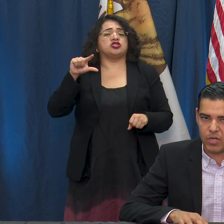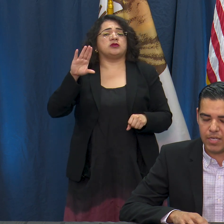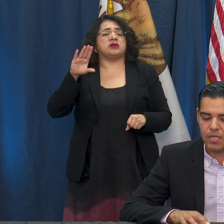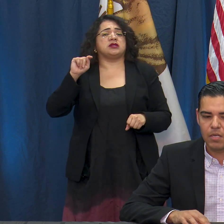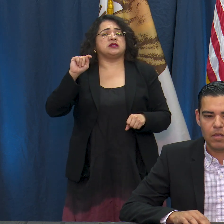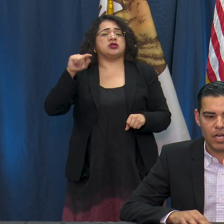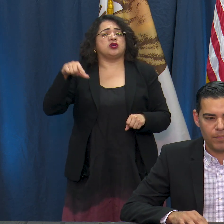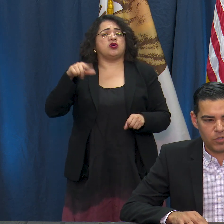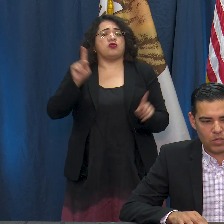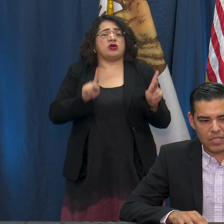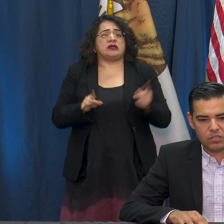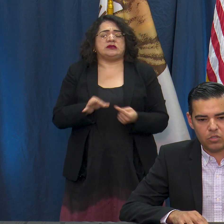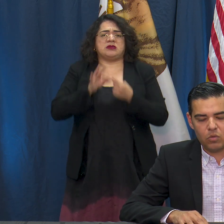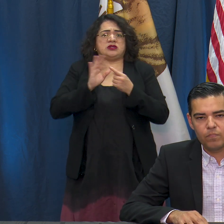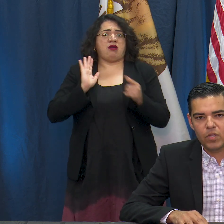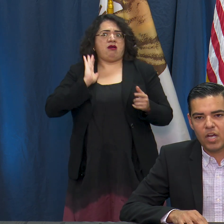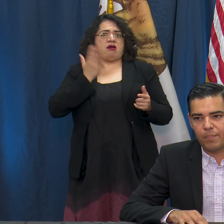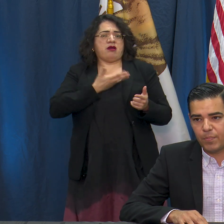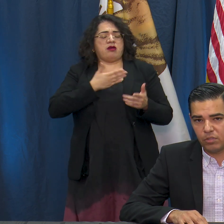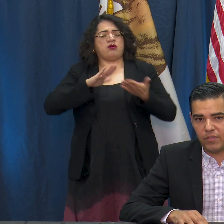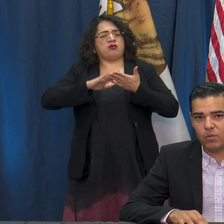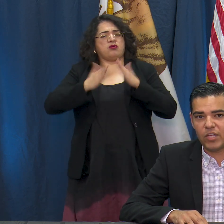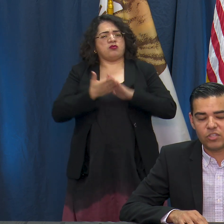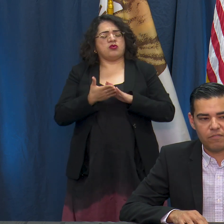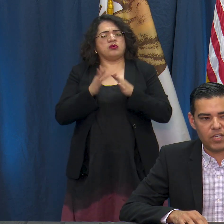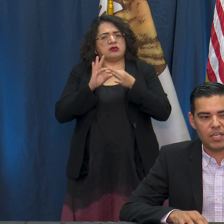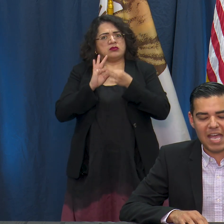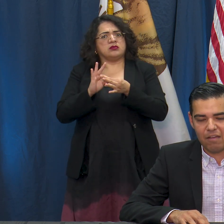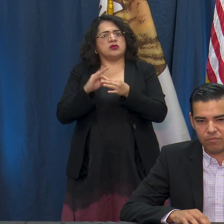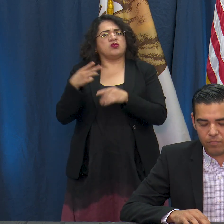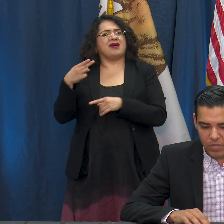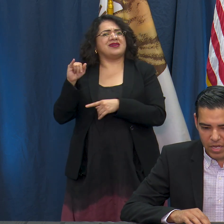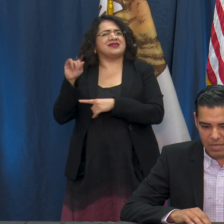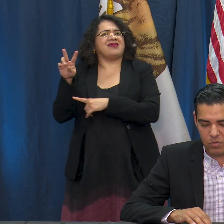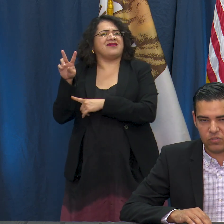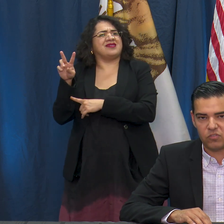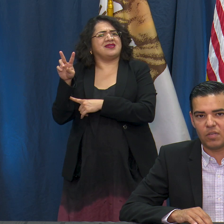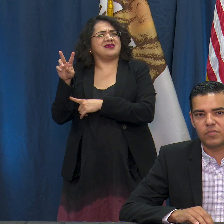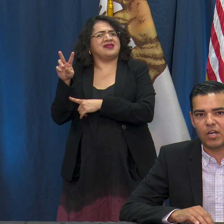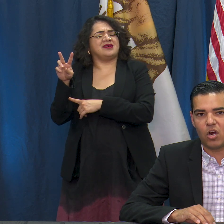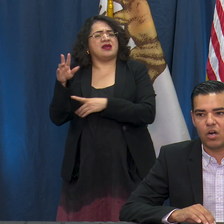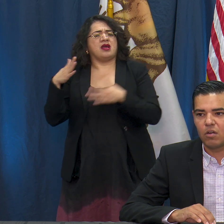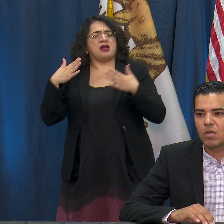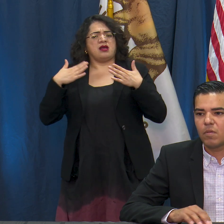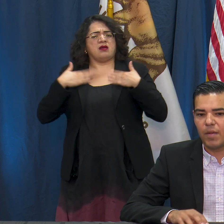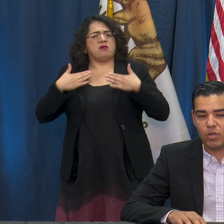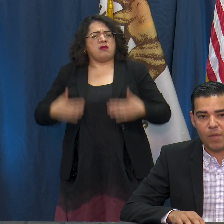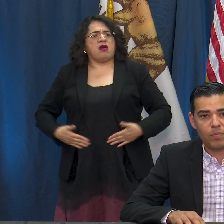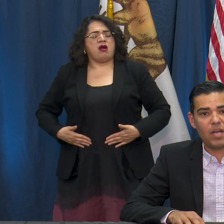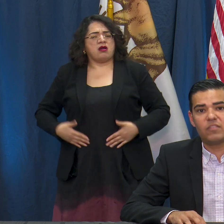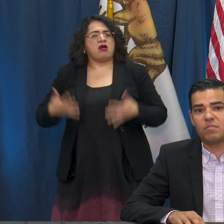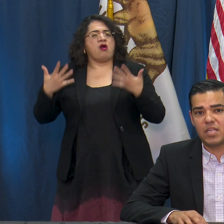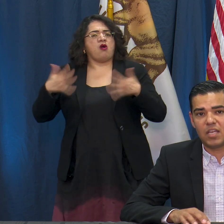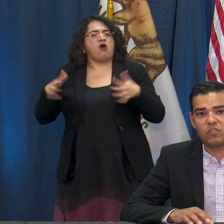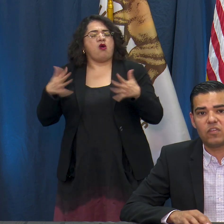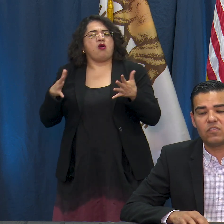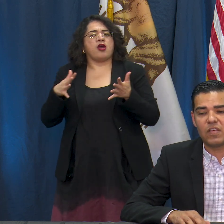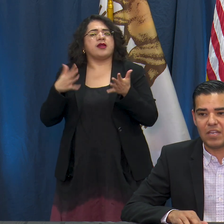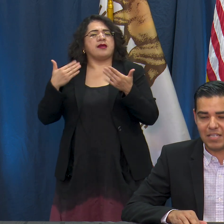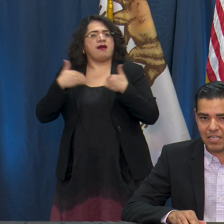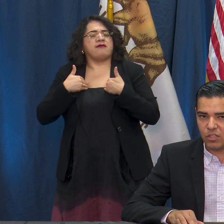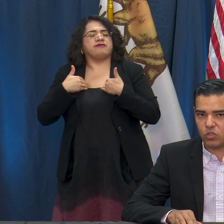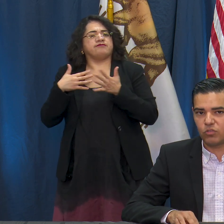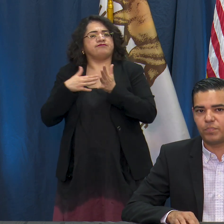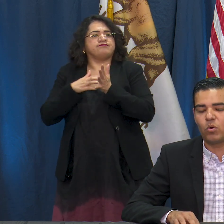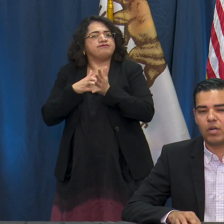our community, as it relates to people living with HIV, have immune systems that are compromised in many cases